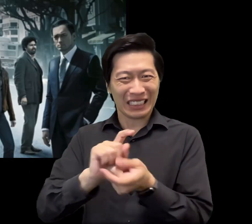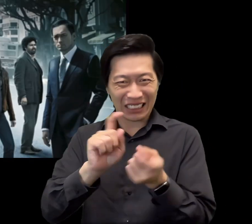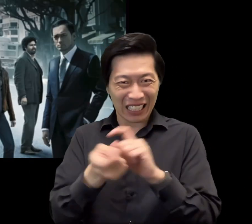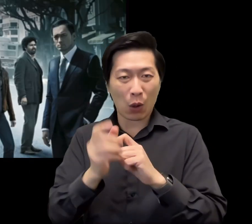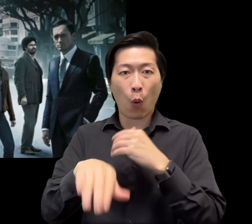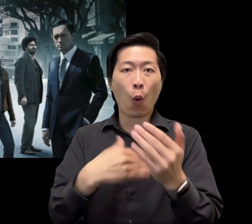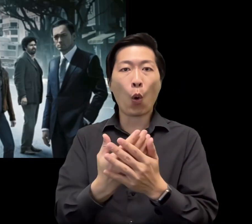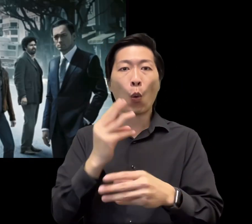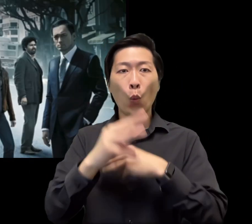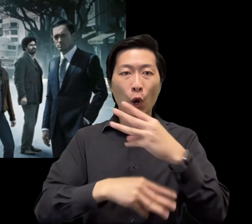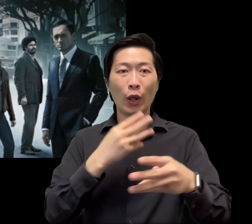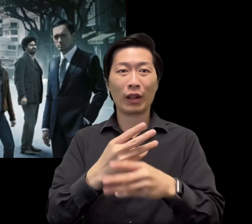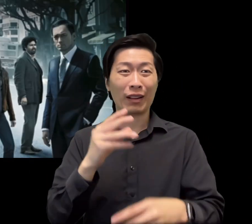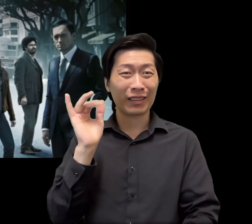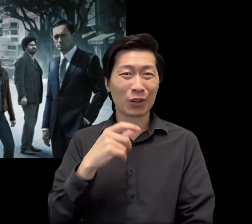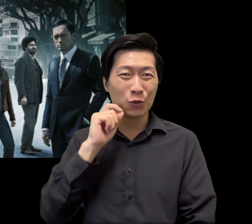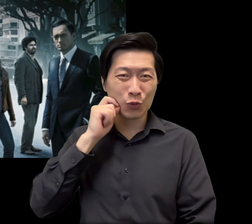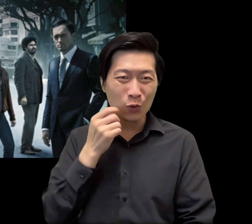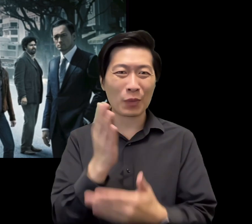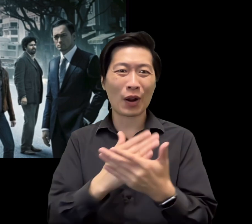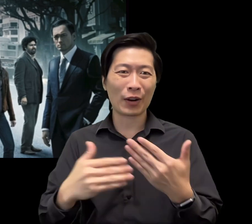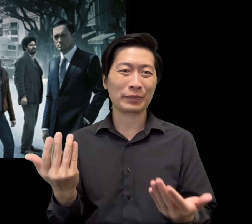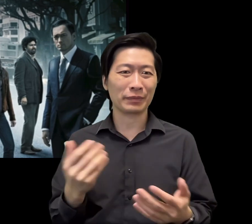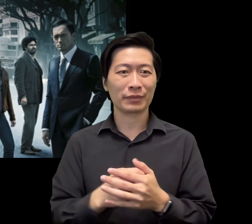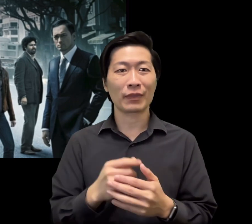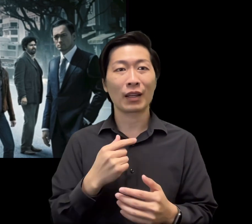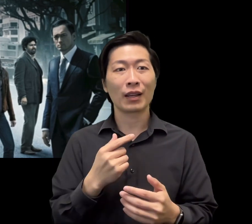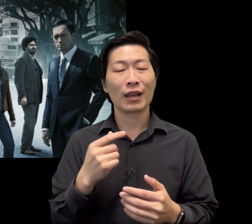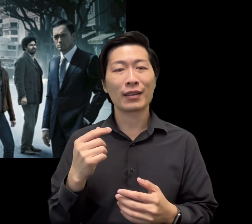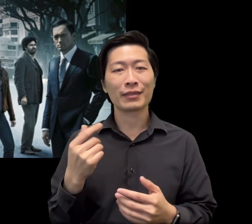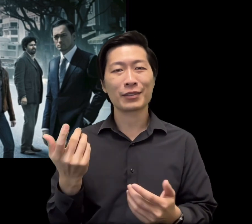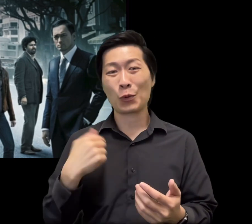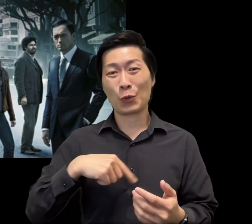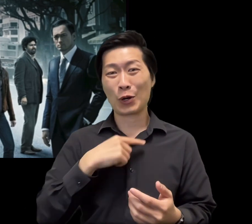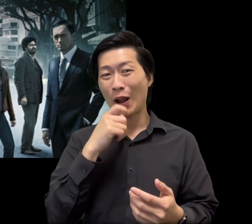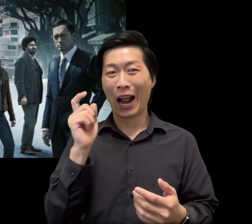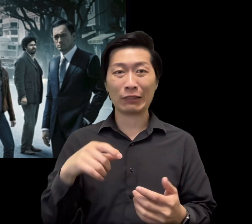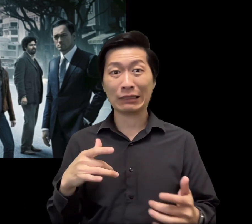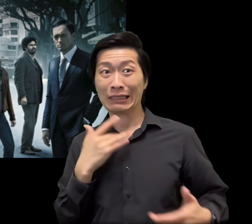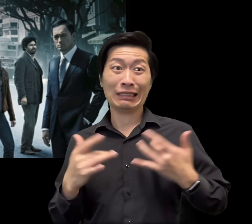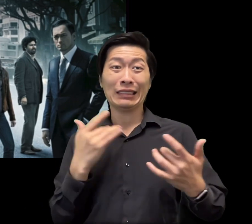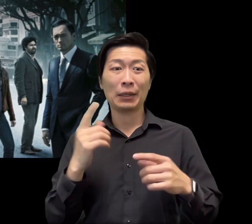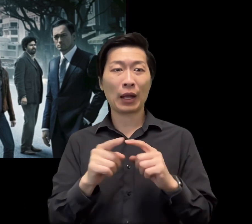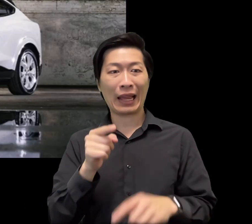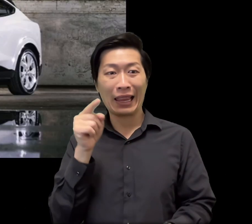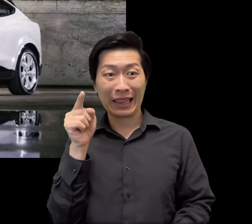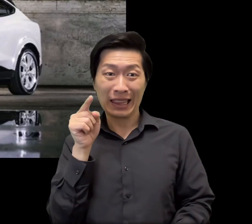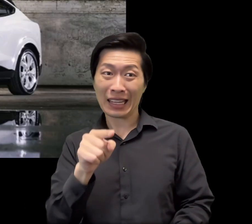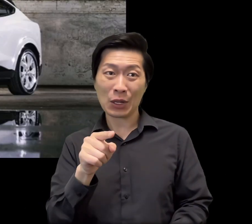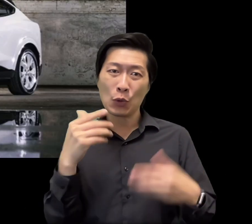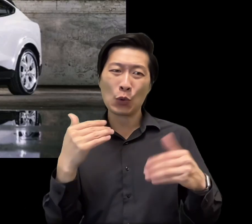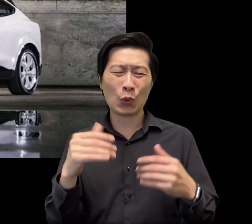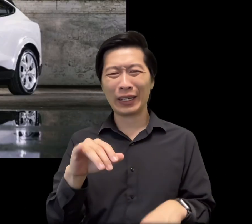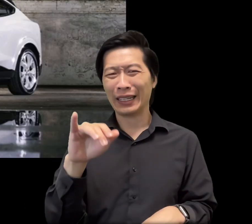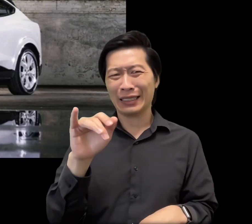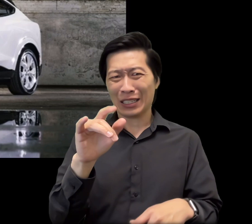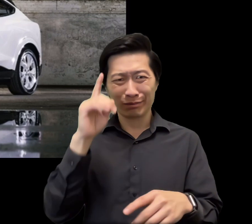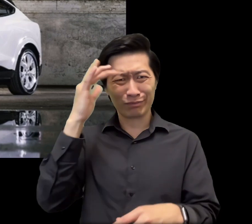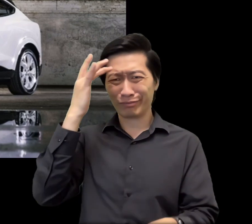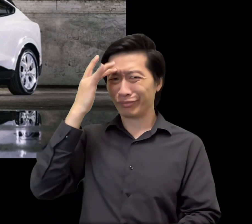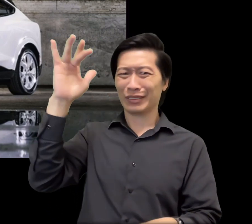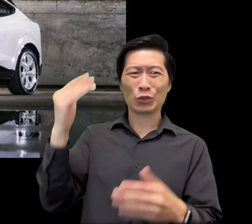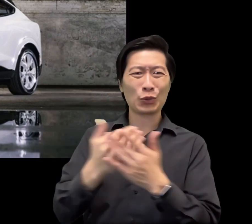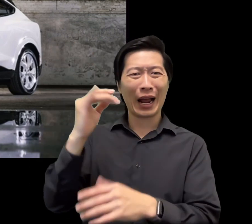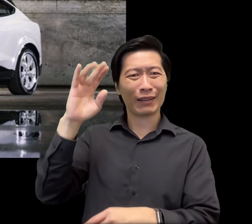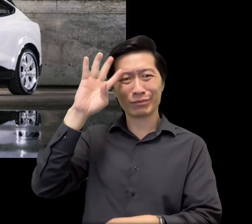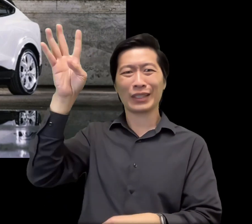entire world. And this is what I think is the coolest part. And I'm just going to we don't need to get hyped about these, but these are all the